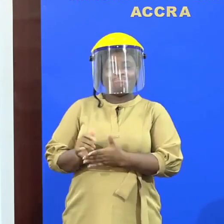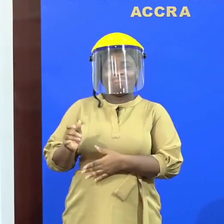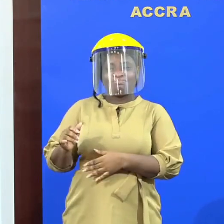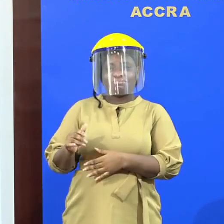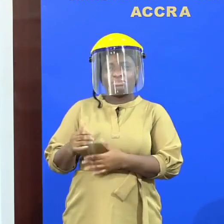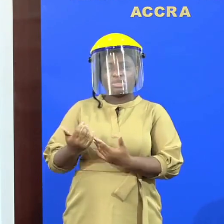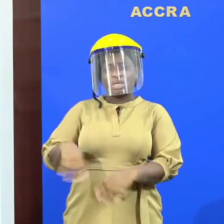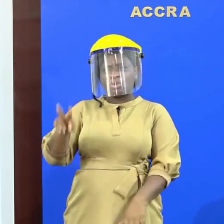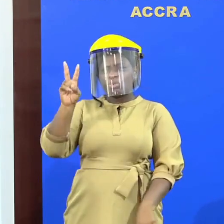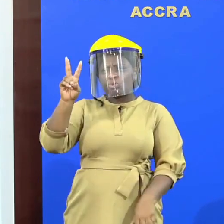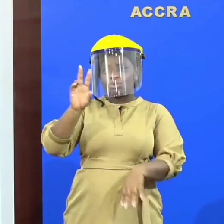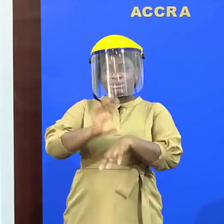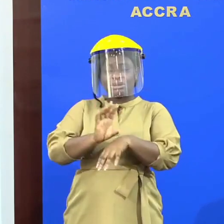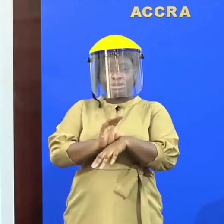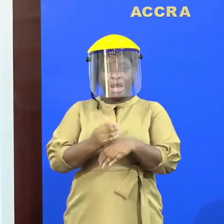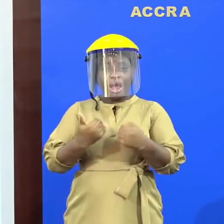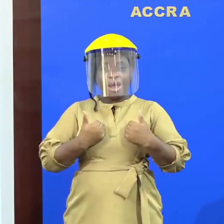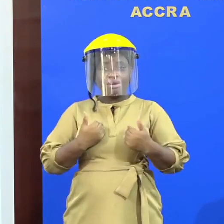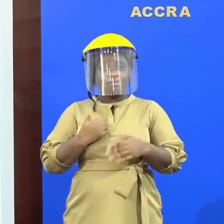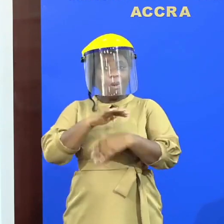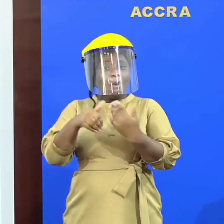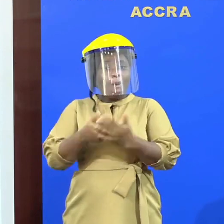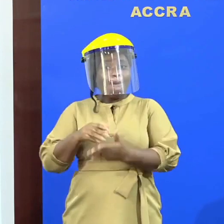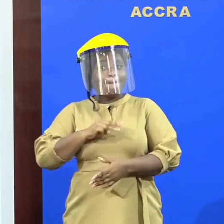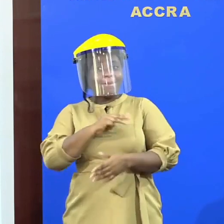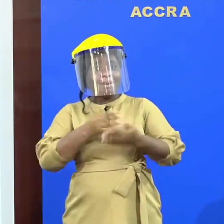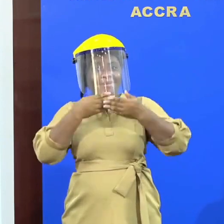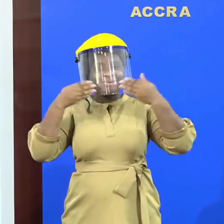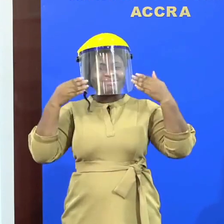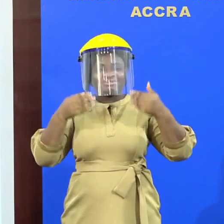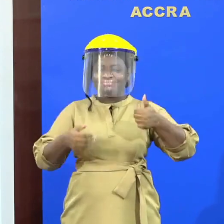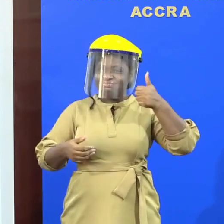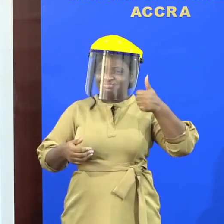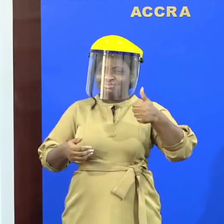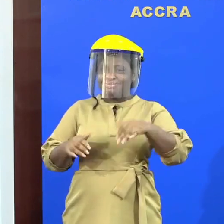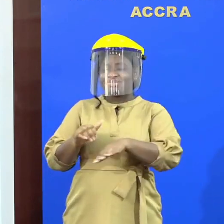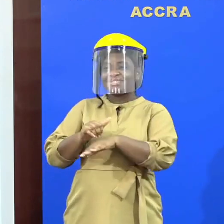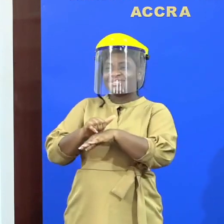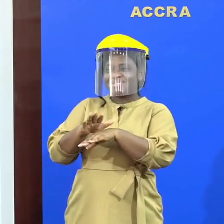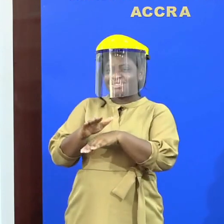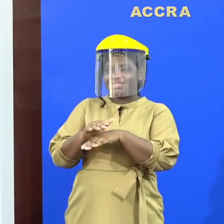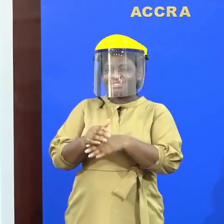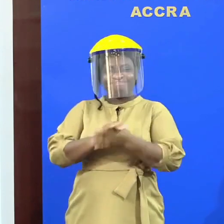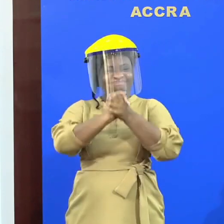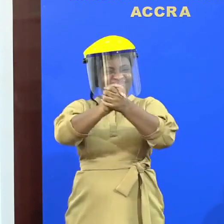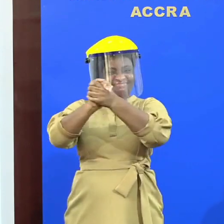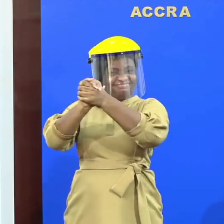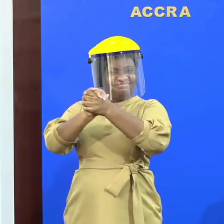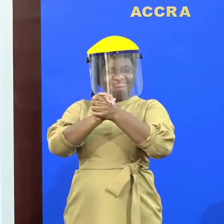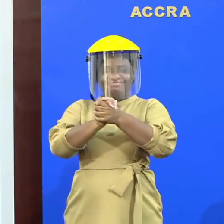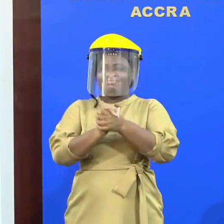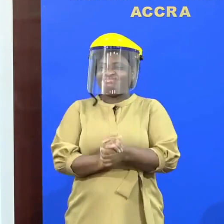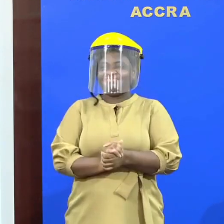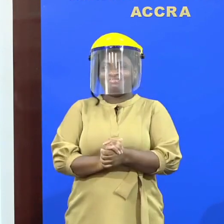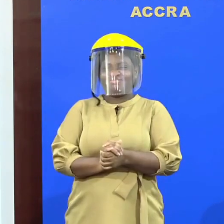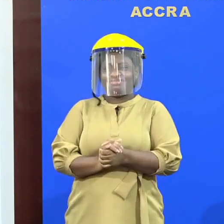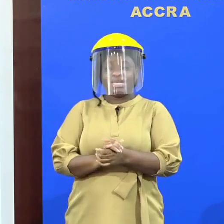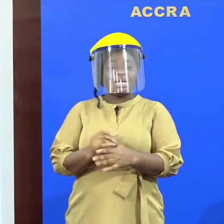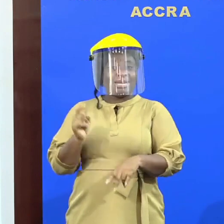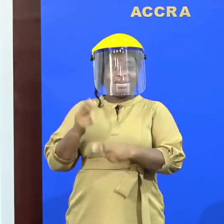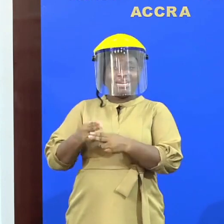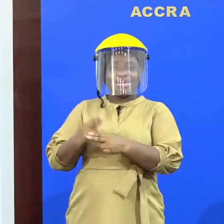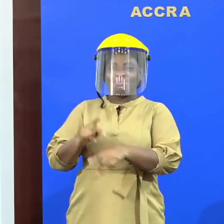2 churches had all members wearing masks, and we'll send them a note of appreciation. We can't mention their name